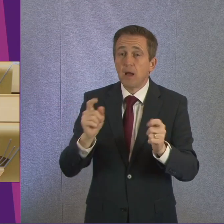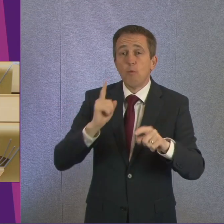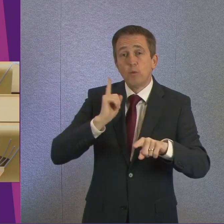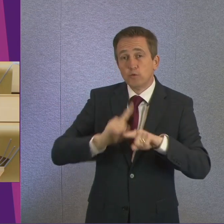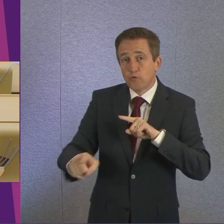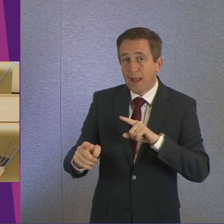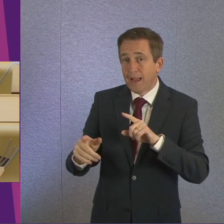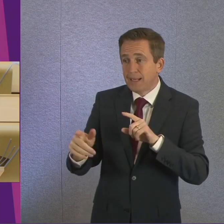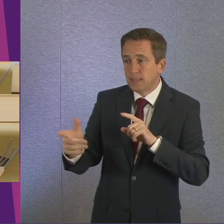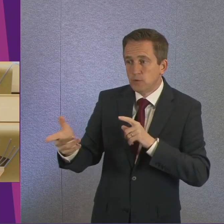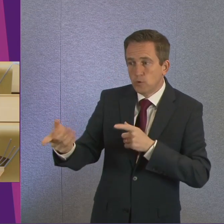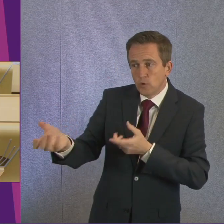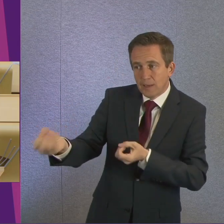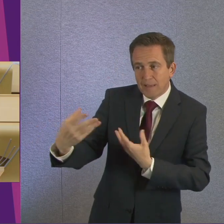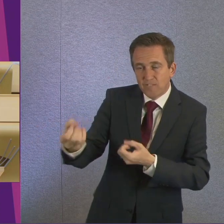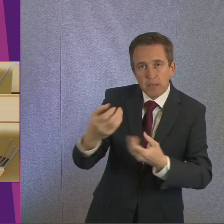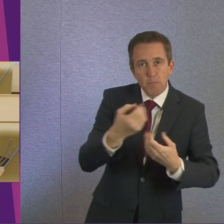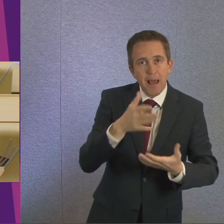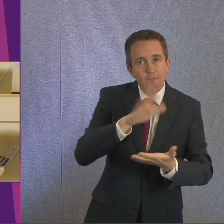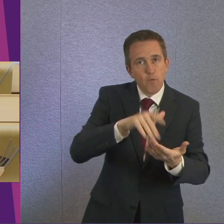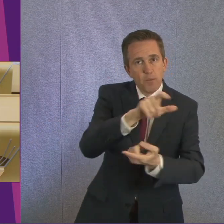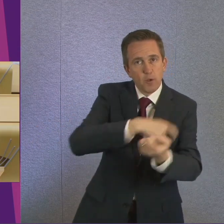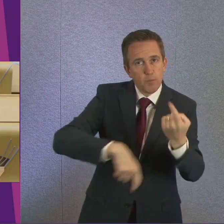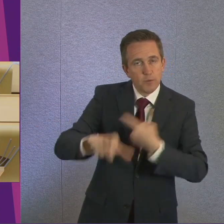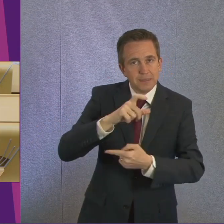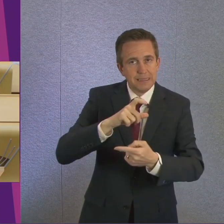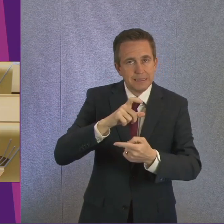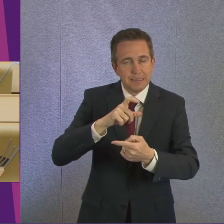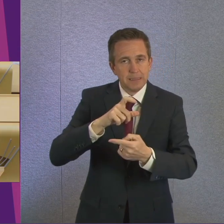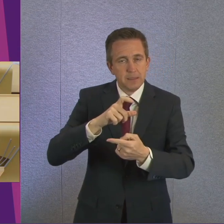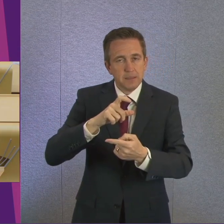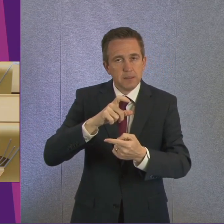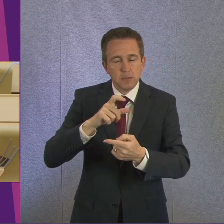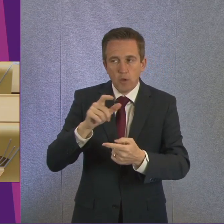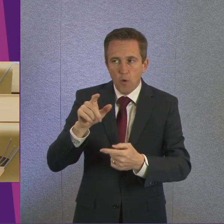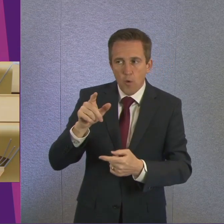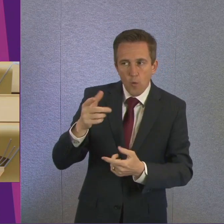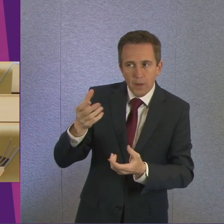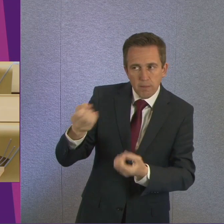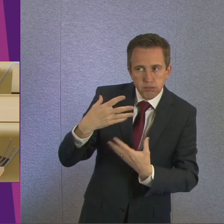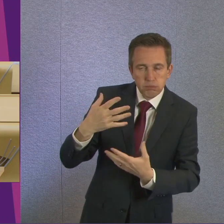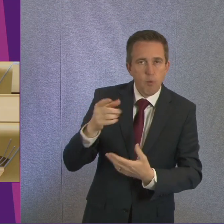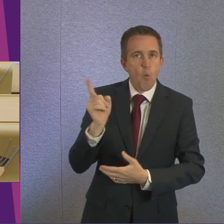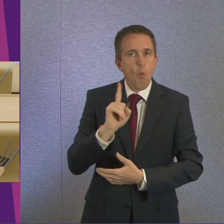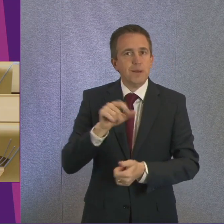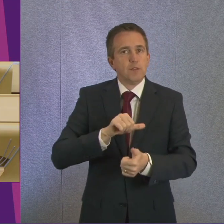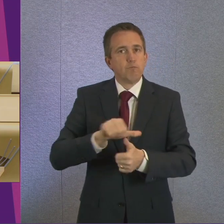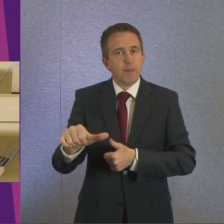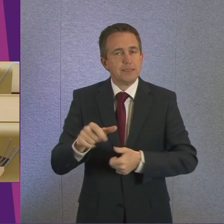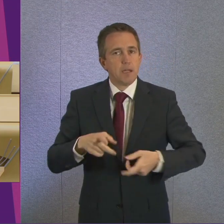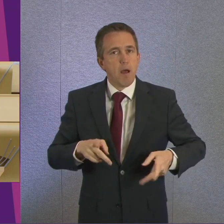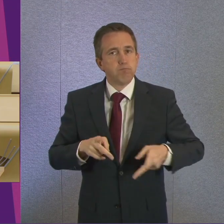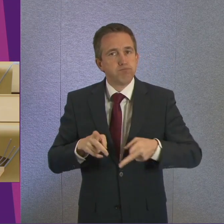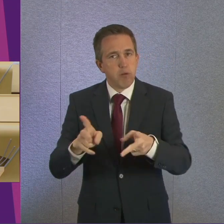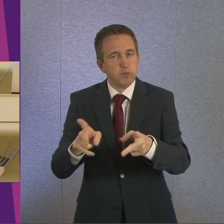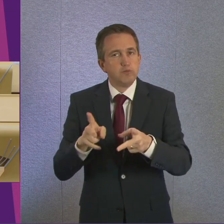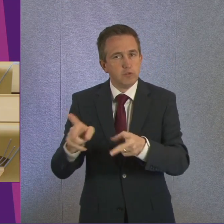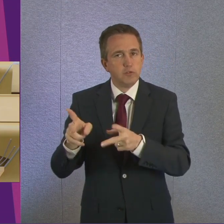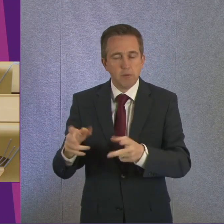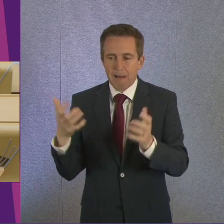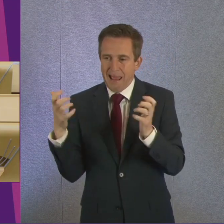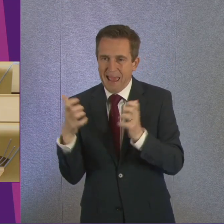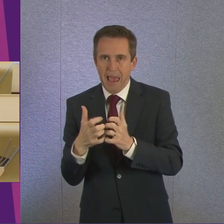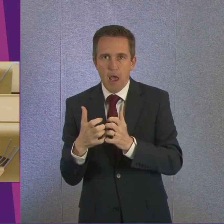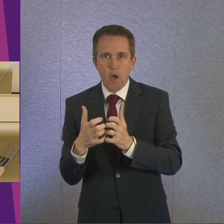in hearing what the communities want to say back to us about the approach that they want us to take and the various easing of